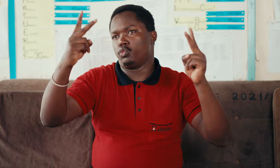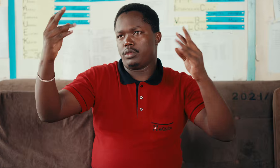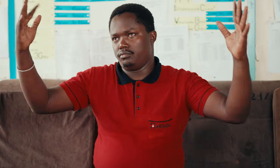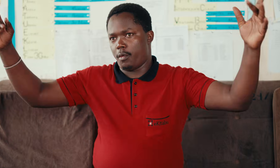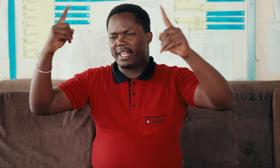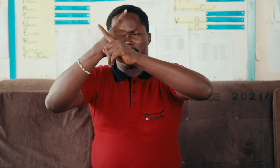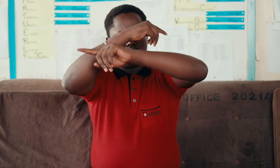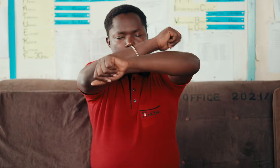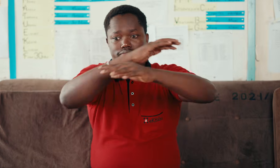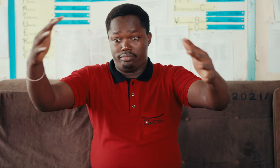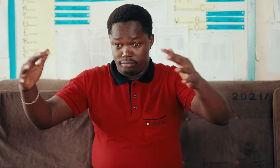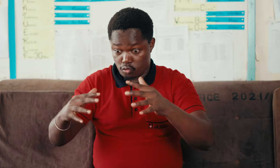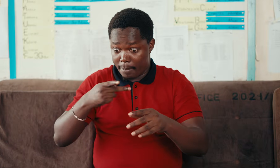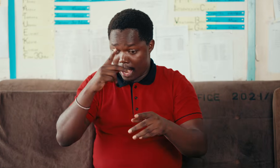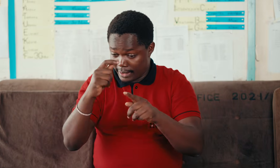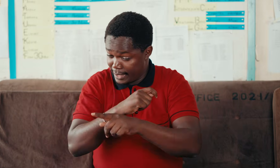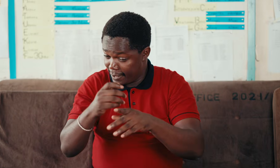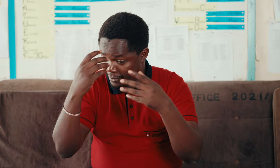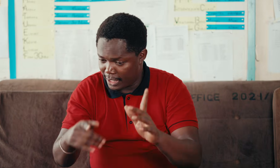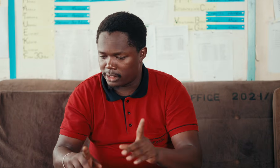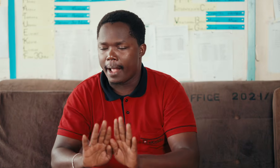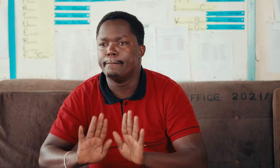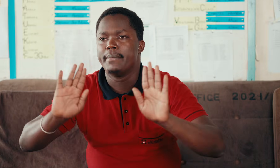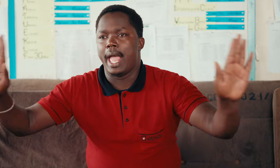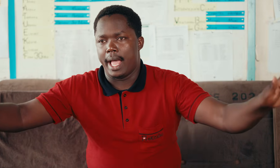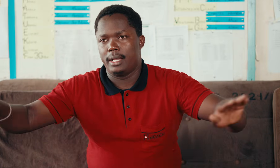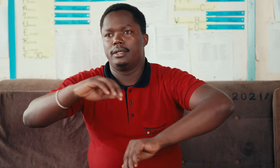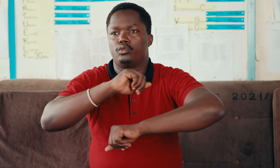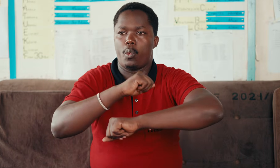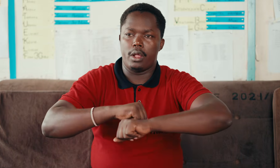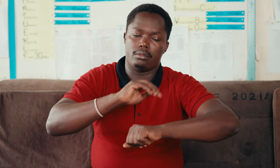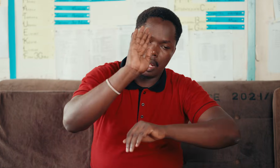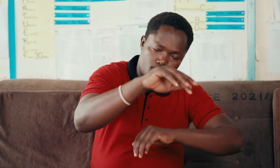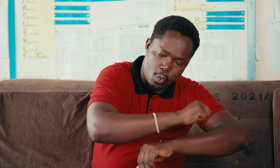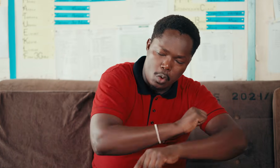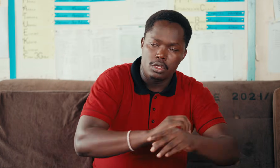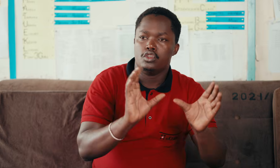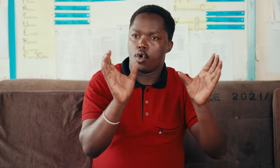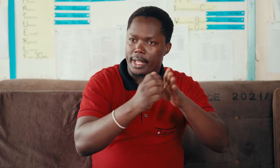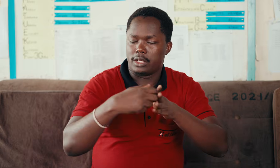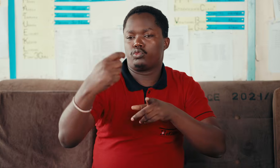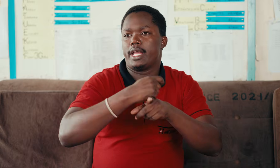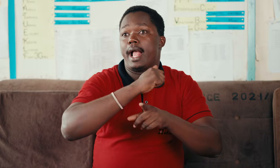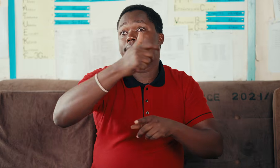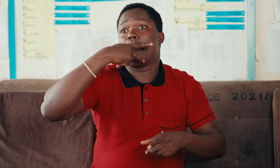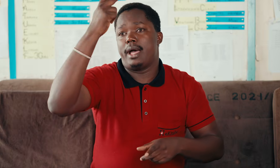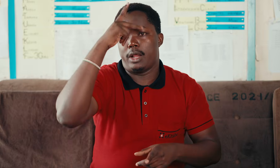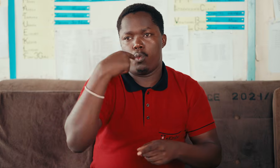pick a few from different schools, we bring them together. Then they become our community facilitators. They go back to the community and train